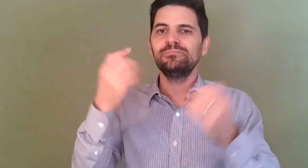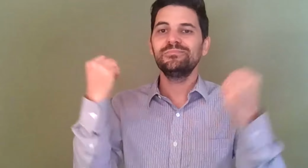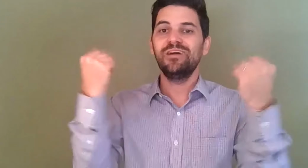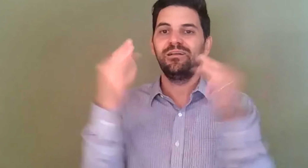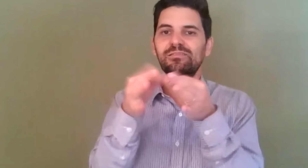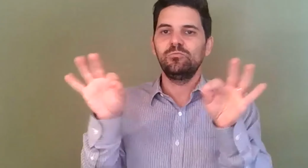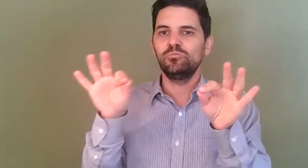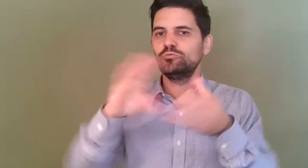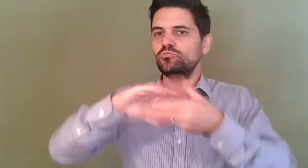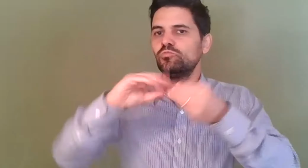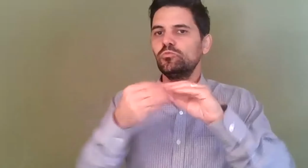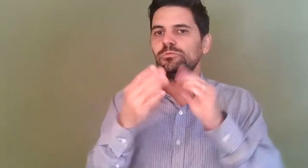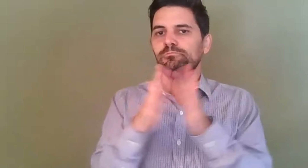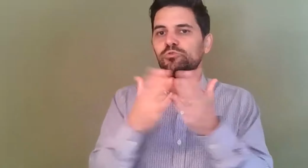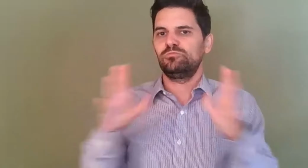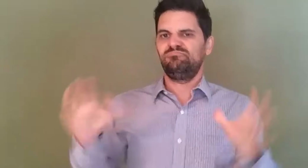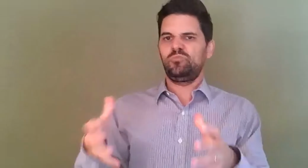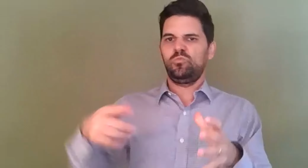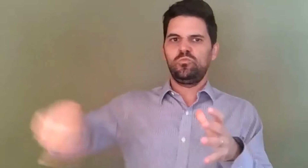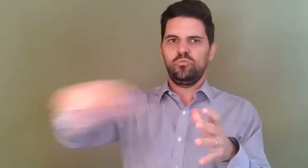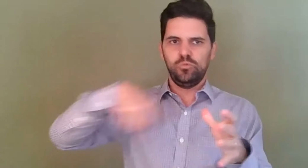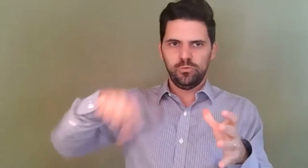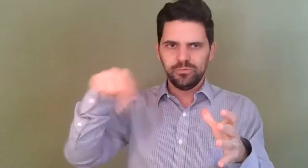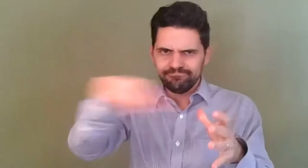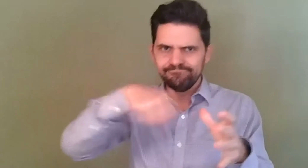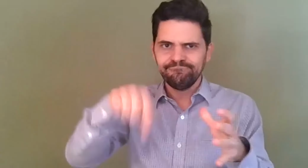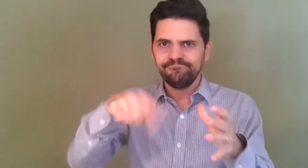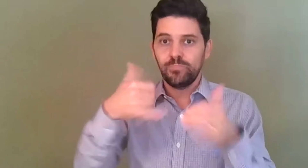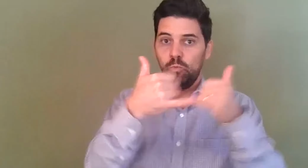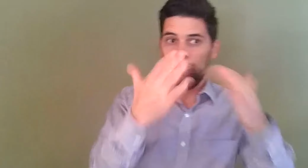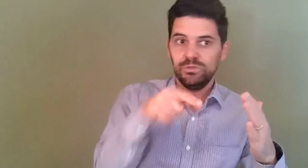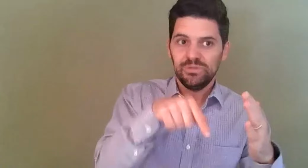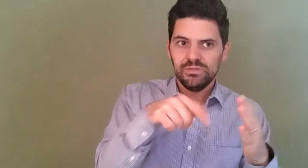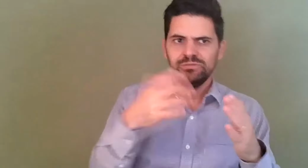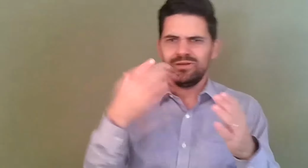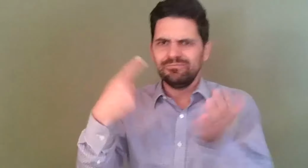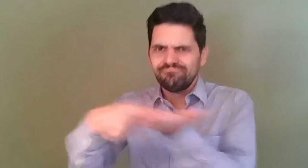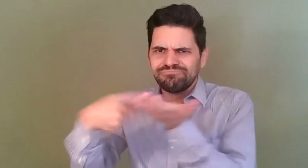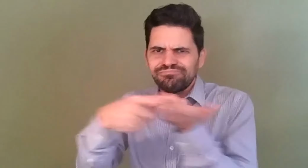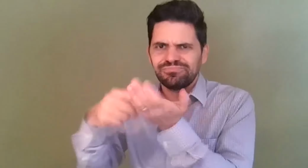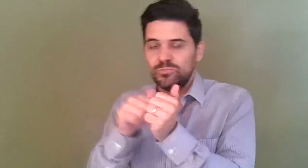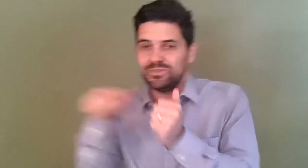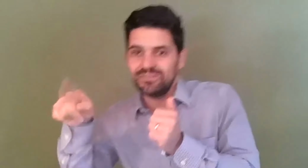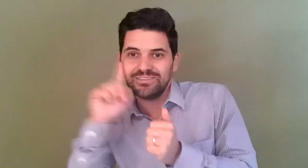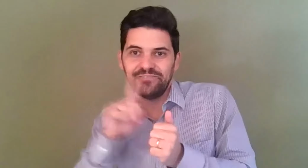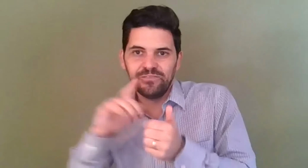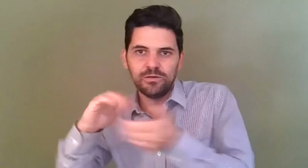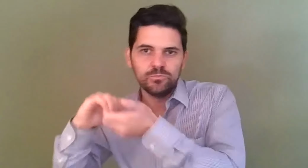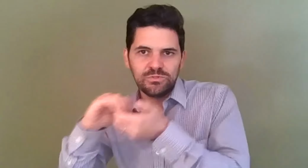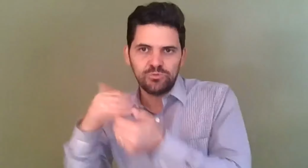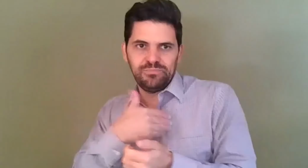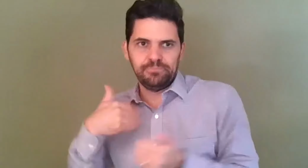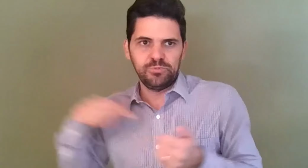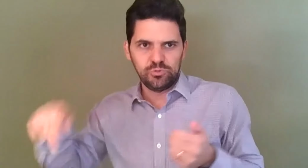awardees and their collaboration and co-learning while doing this work, these awardees